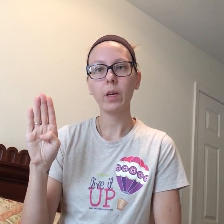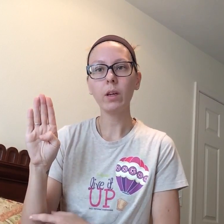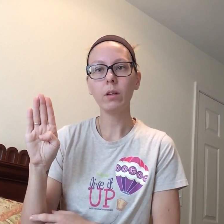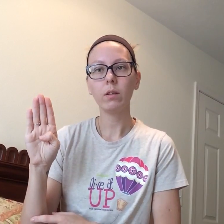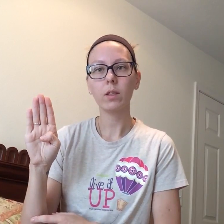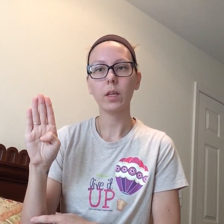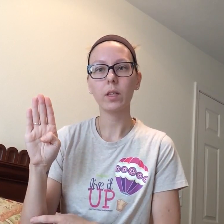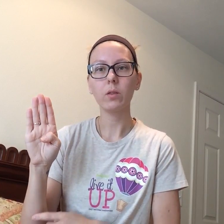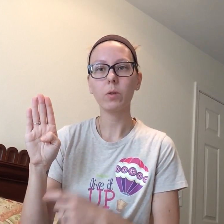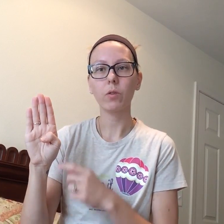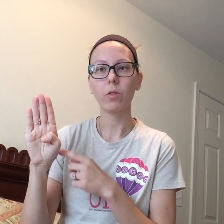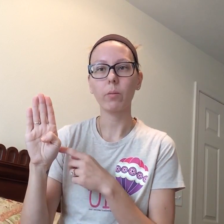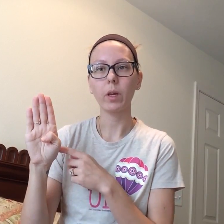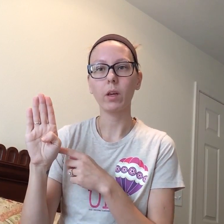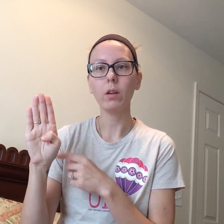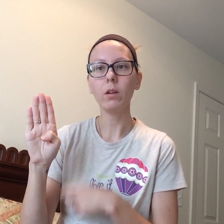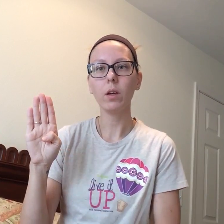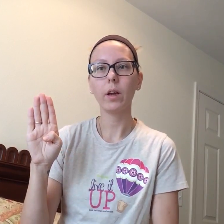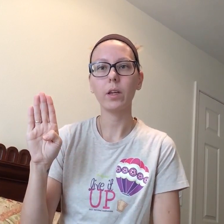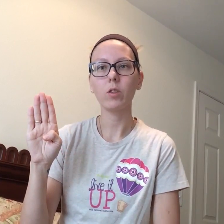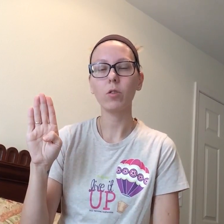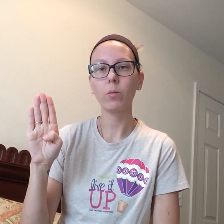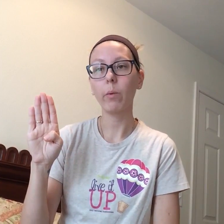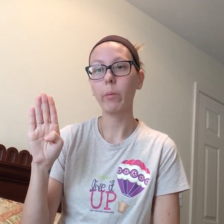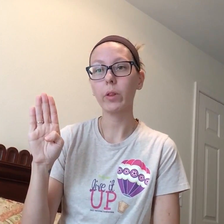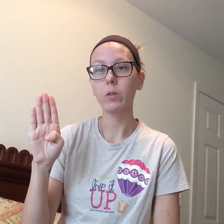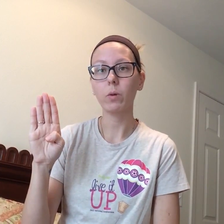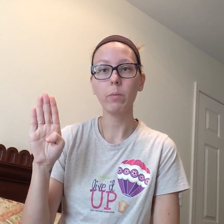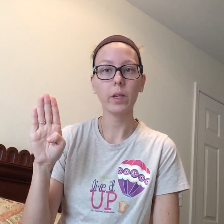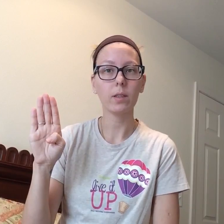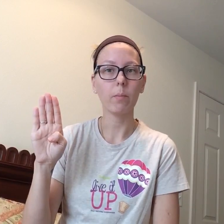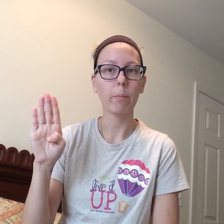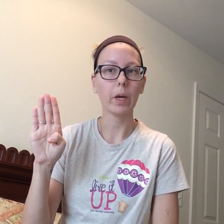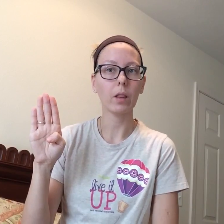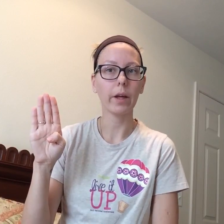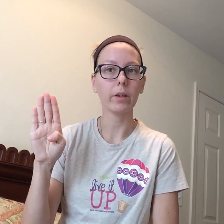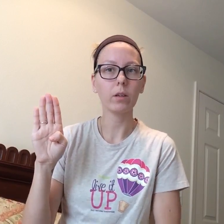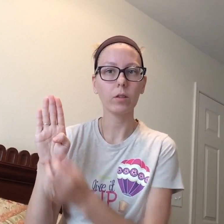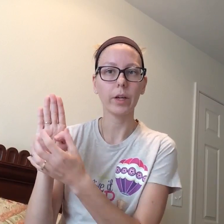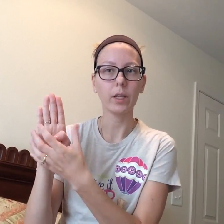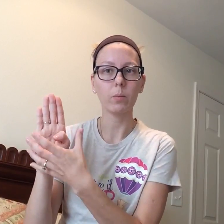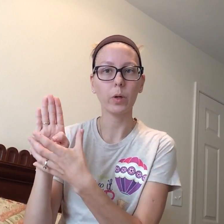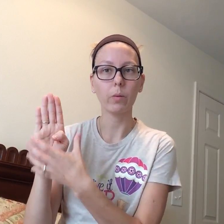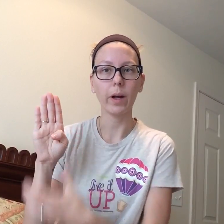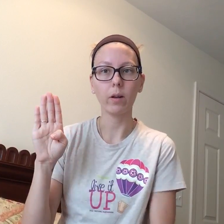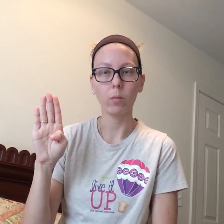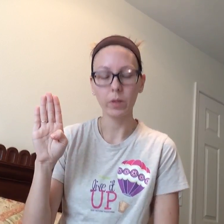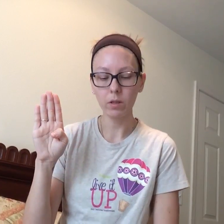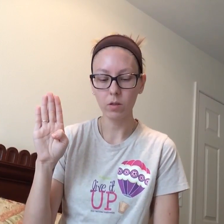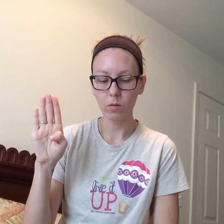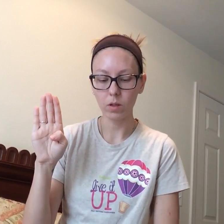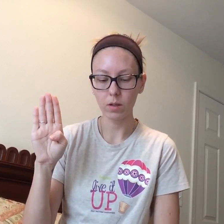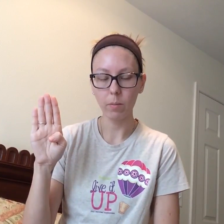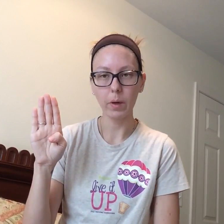B is like this with your thumb in. And you can remember this one because it's a big letter. Your hand's pretty wide open. So this is a